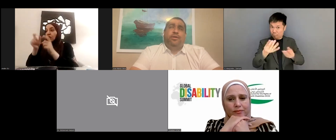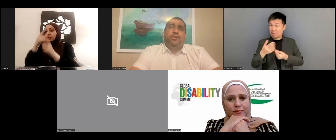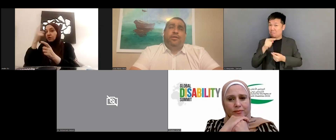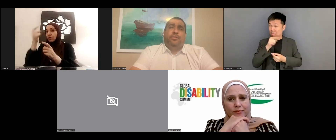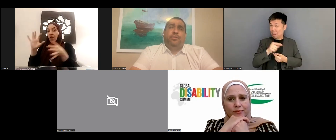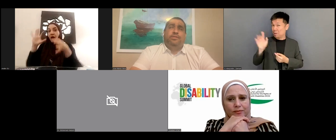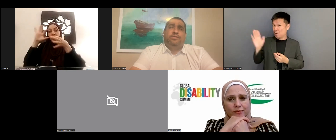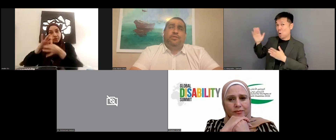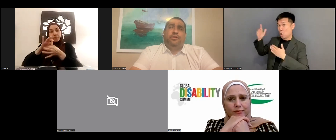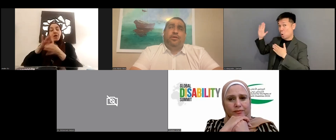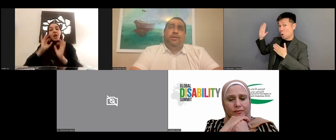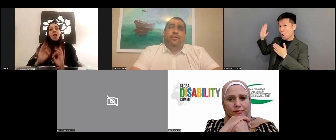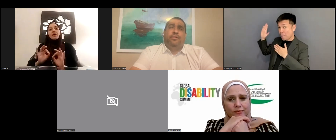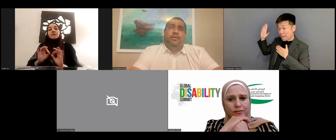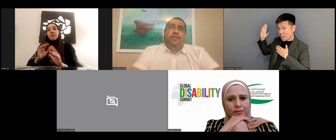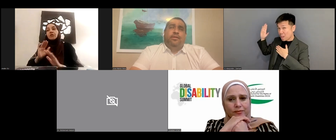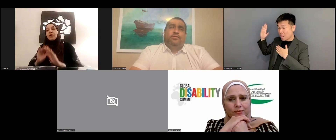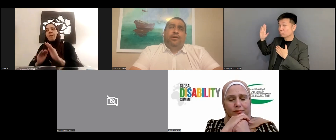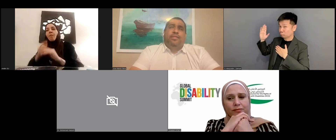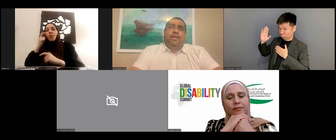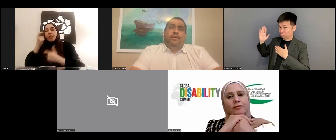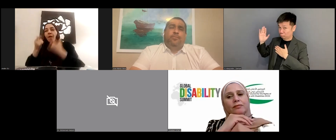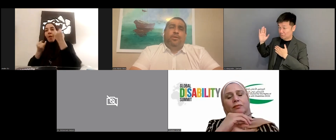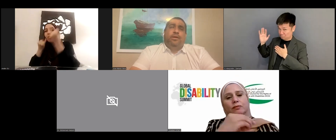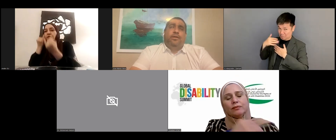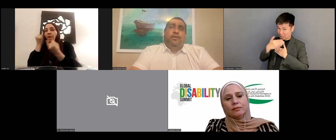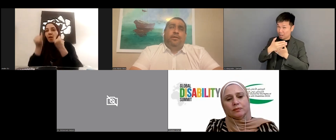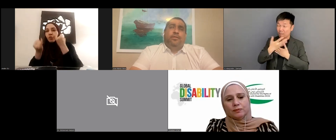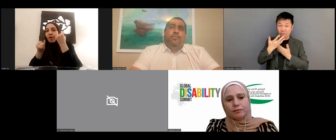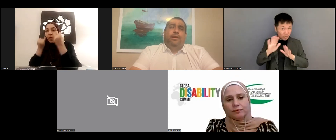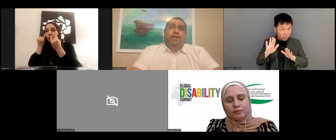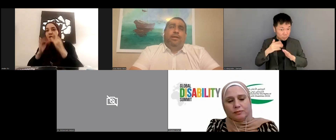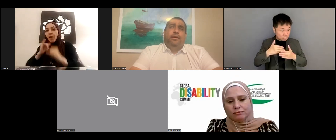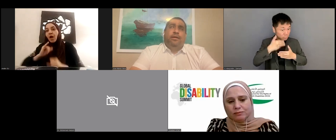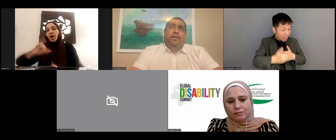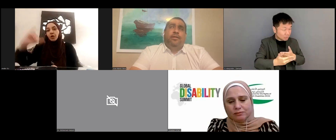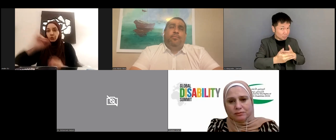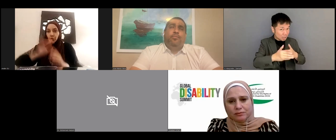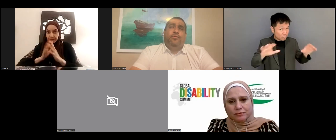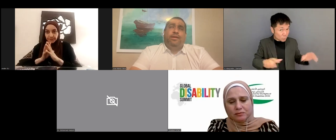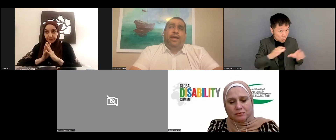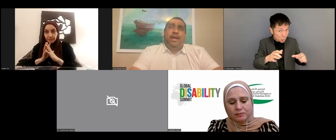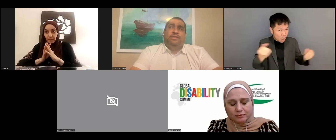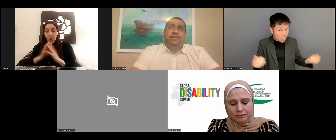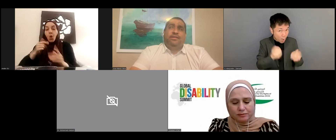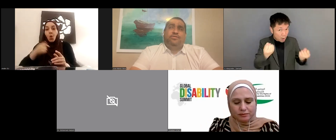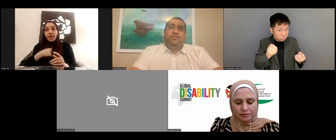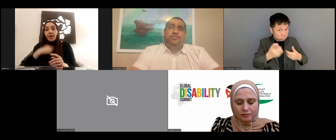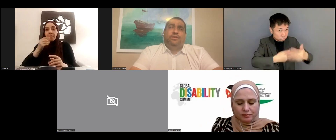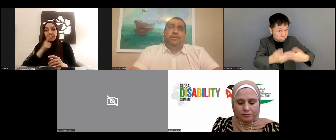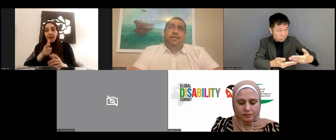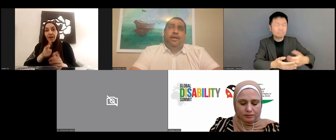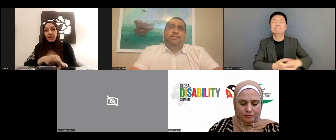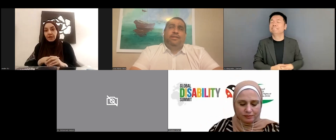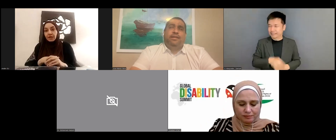be partner in the implementation of the commitment. So I think we are really moving ahead and